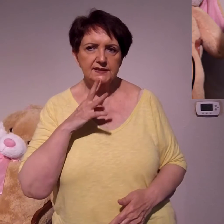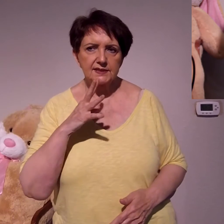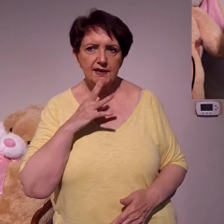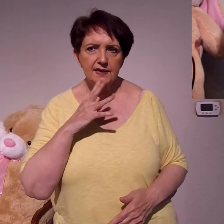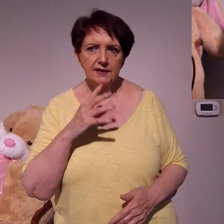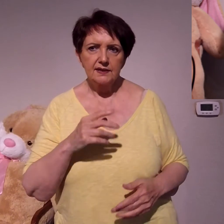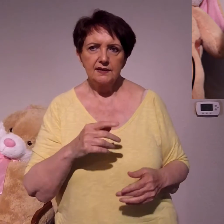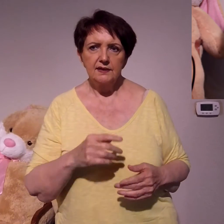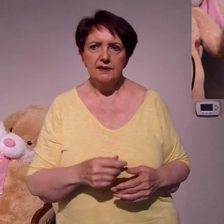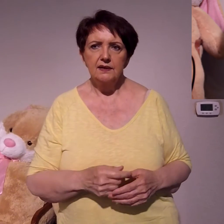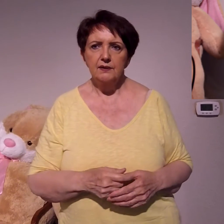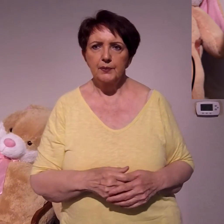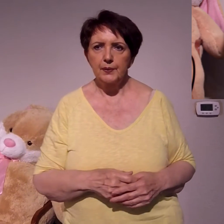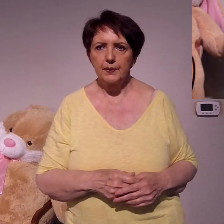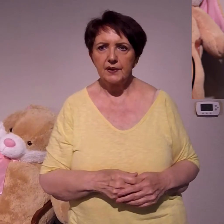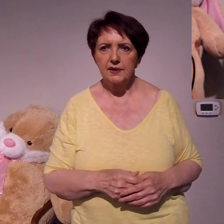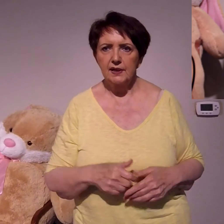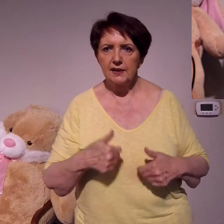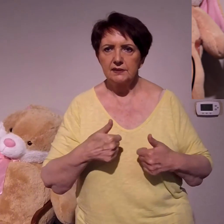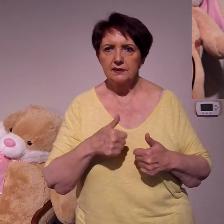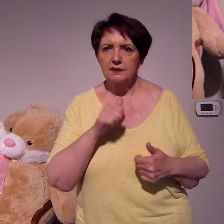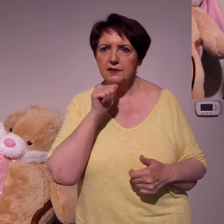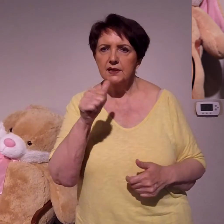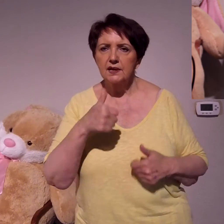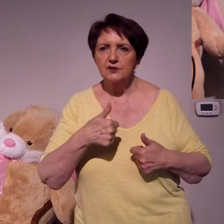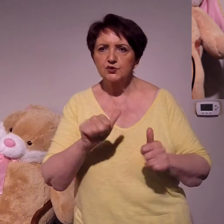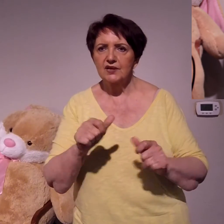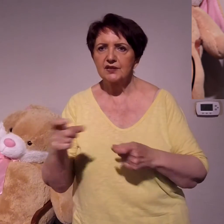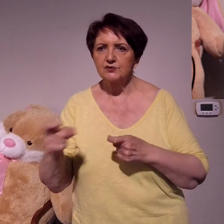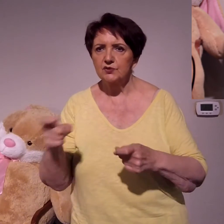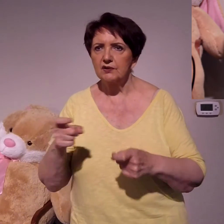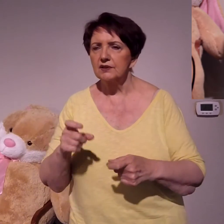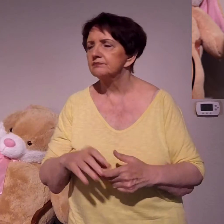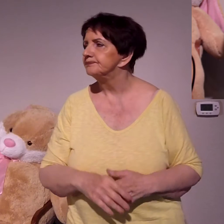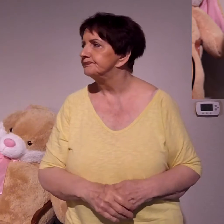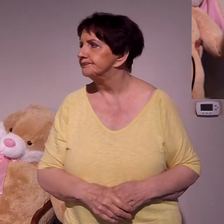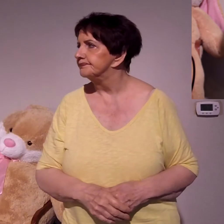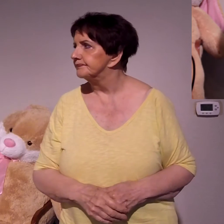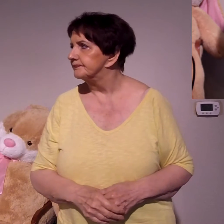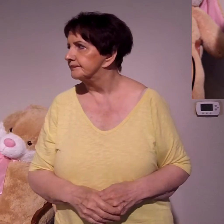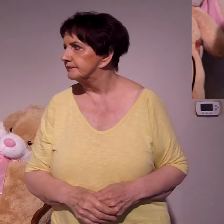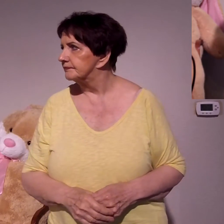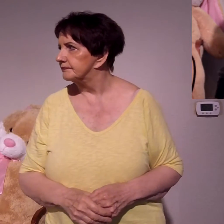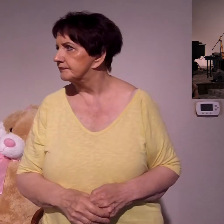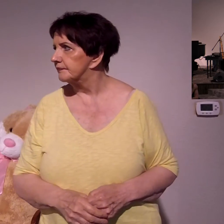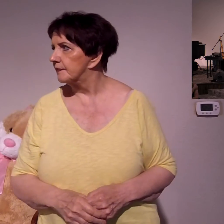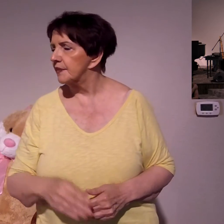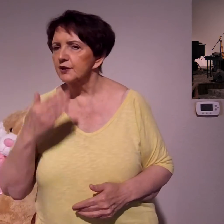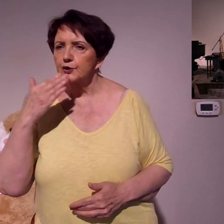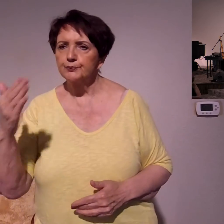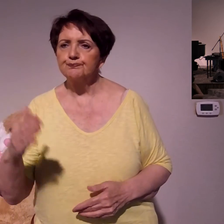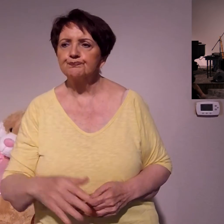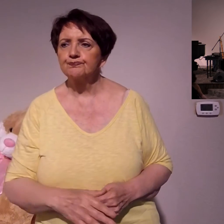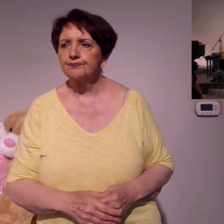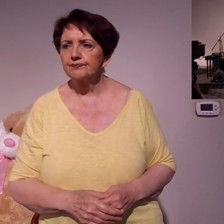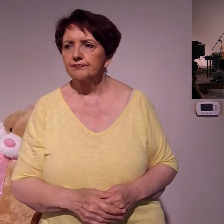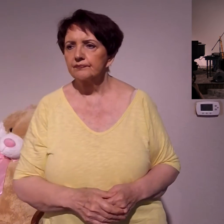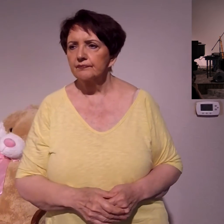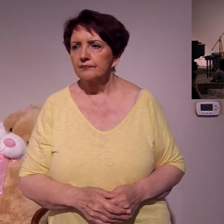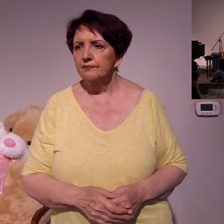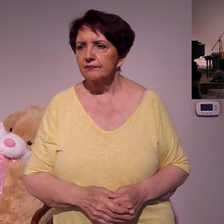back, really listen and get them. Beautiful. And notice if I'm triggered, but